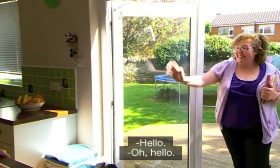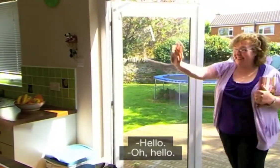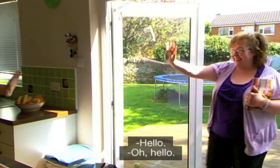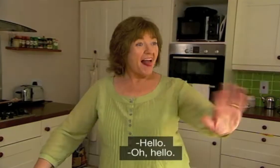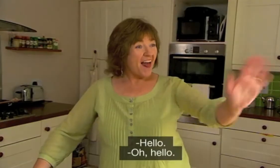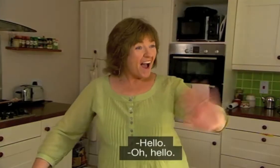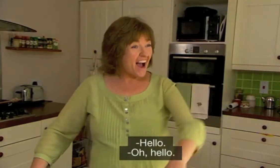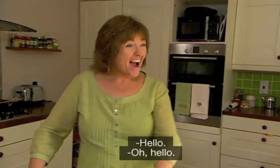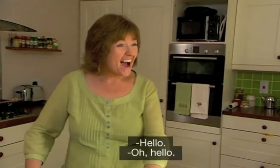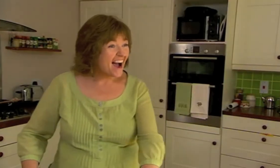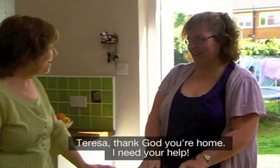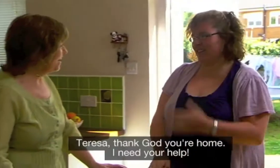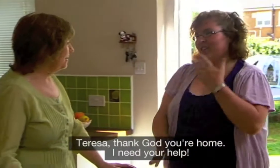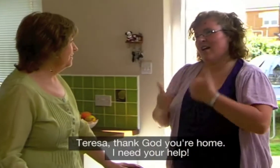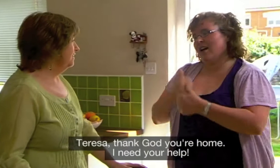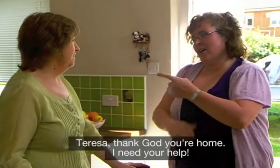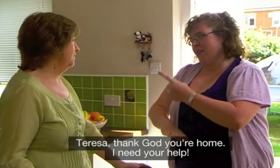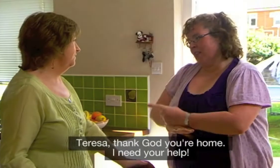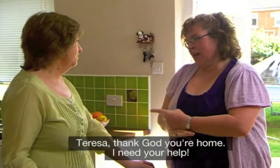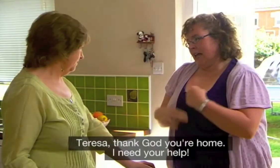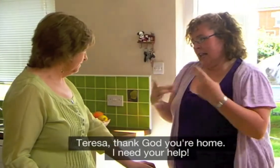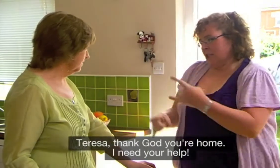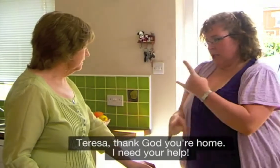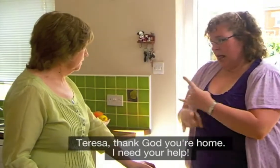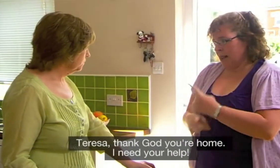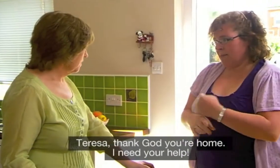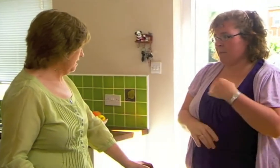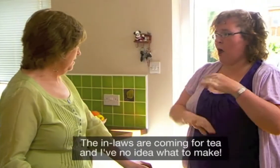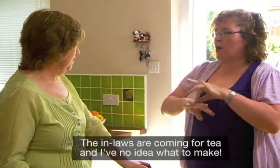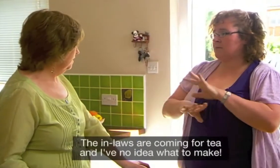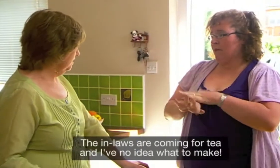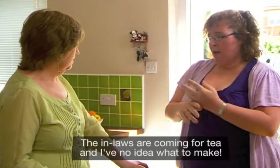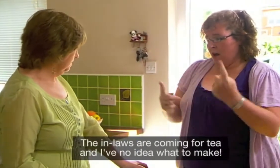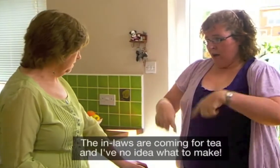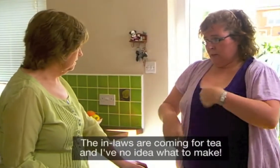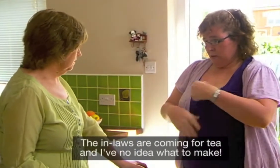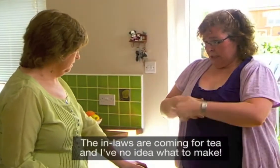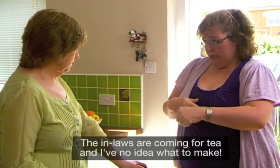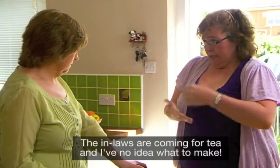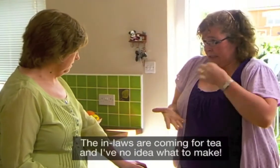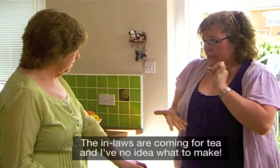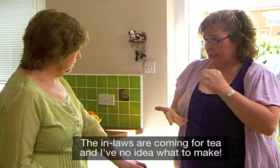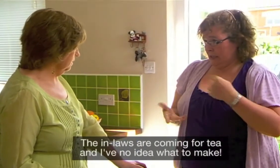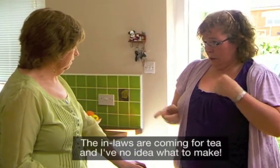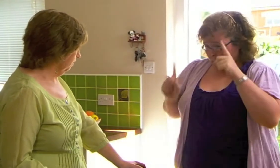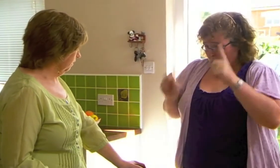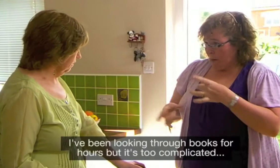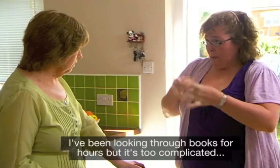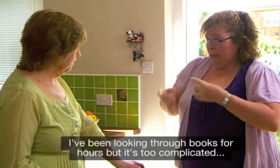Hello? Oh, hello. Oh, Teresa, thank God you're home. I need your help. The in-laws are coming over for tea and I have no idea what to make. I've been looking through these books for